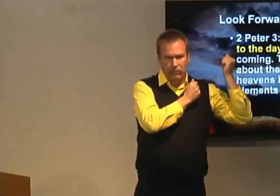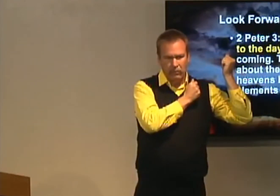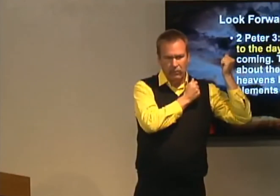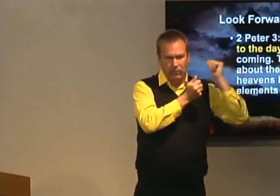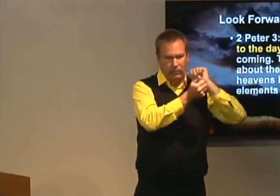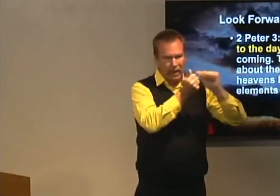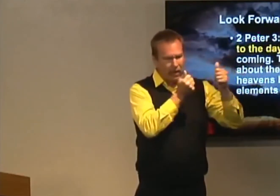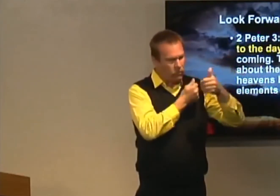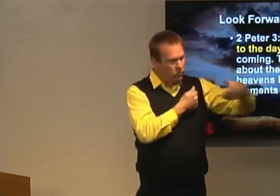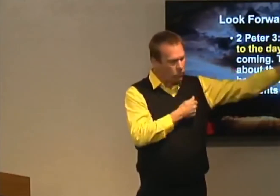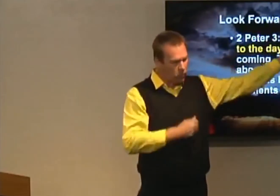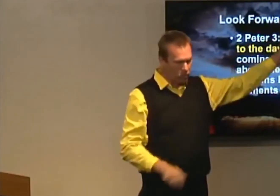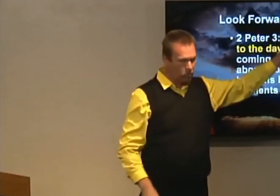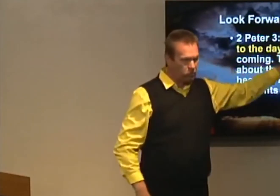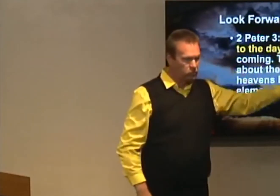away.